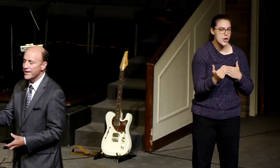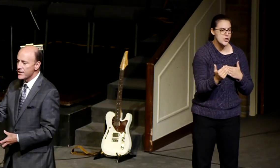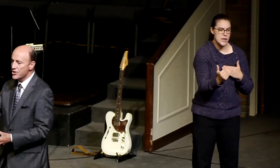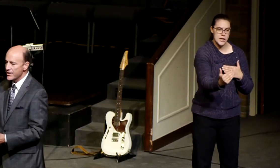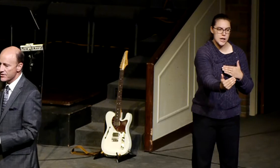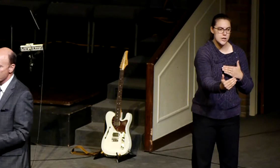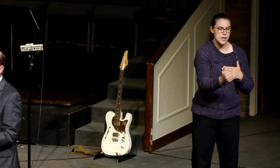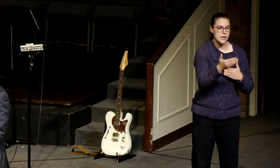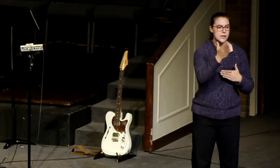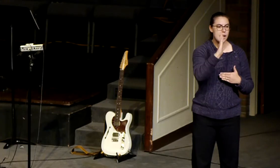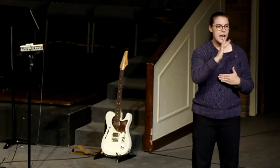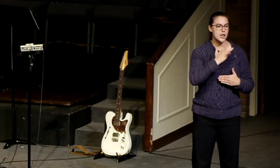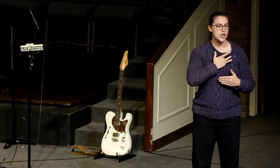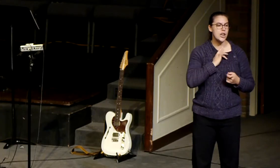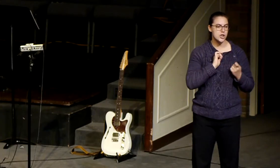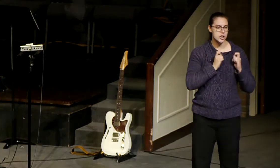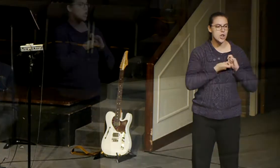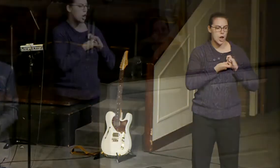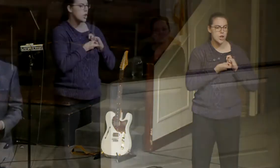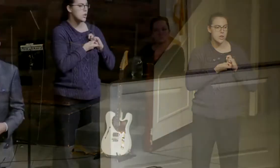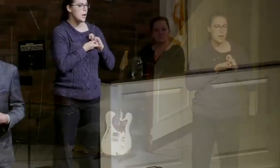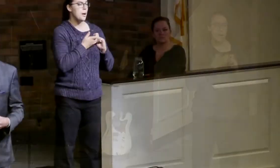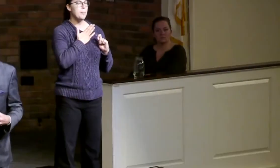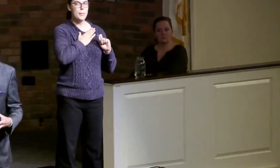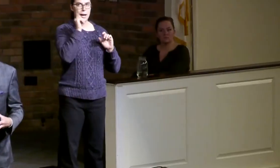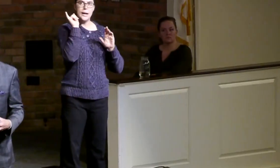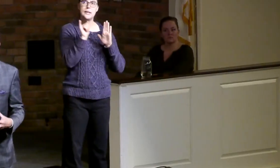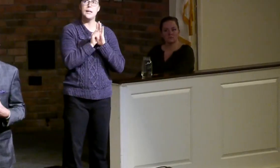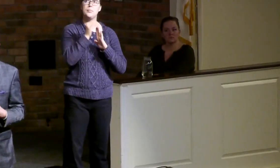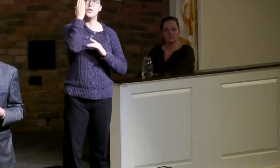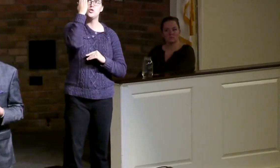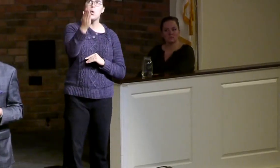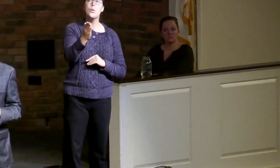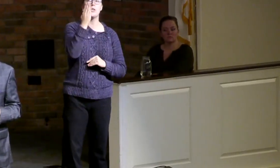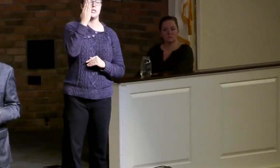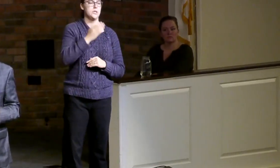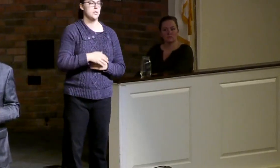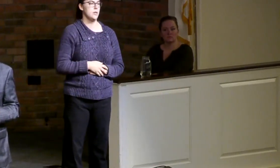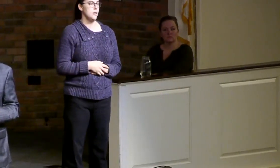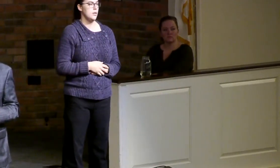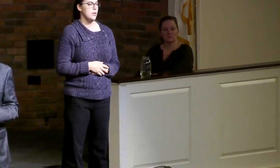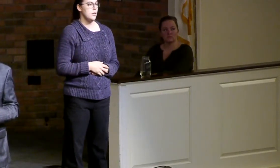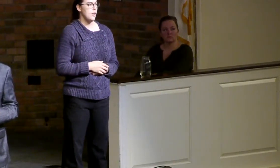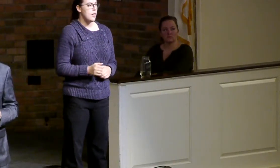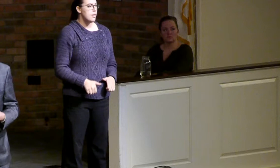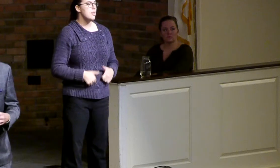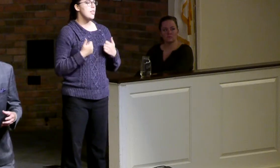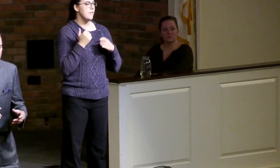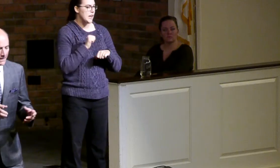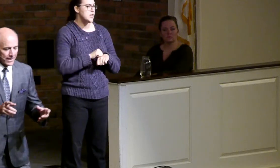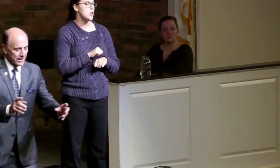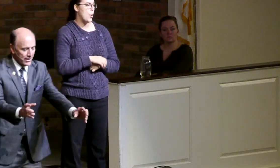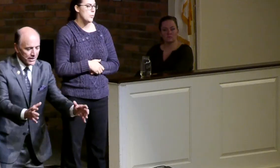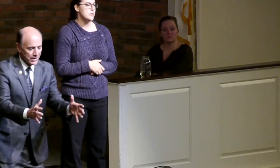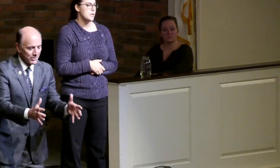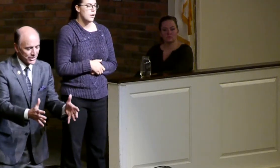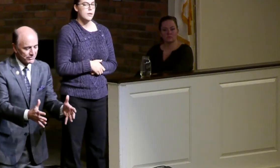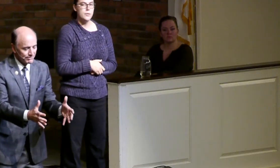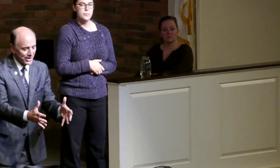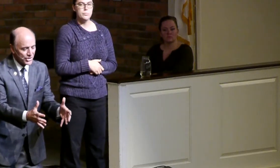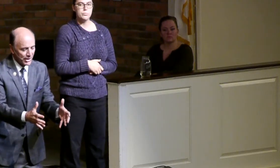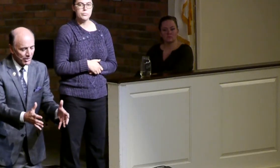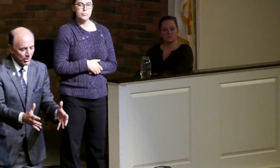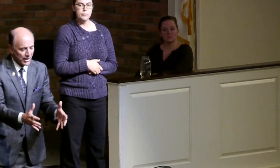God changed his heart and said, my identity is yours, living stones. I'm going to use that name again, living stones. That's me. There